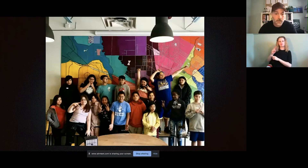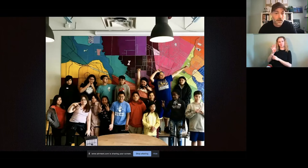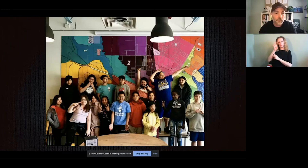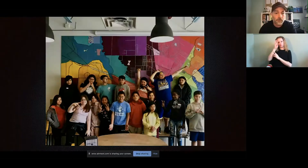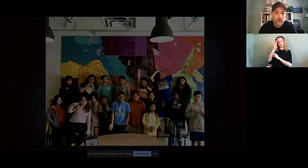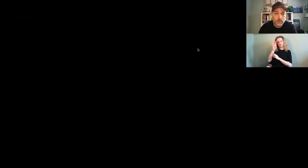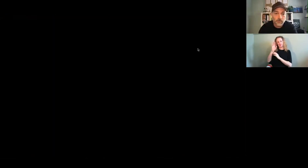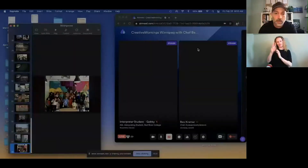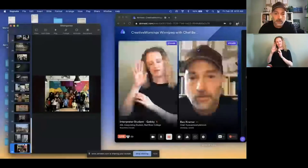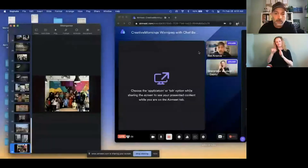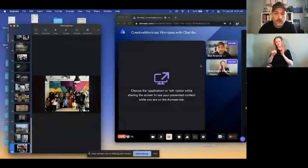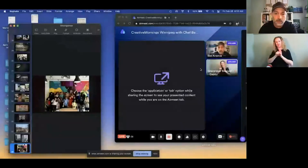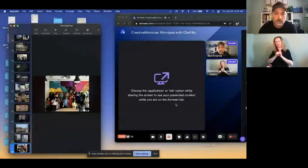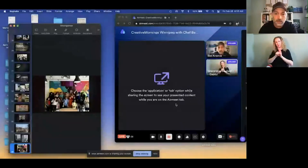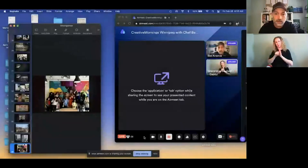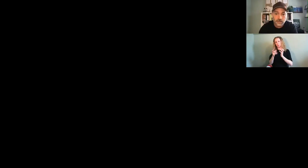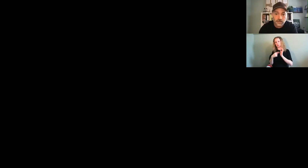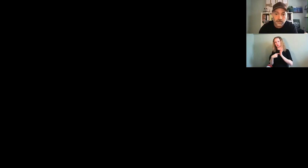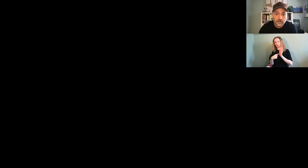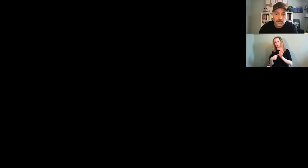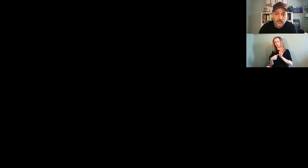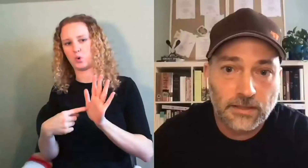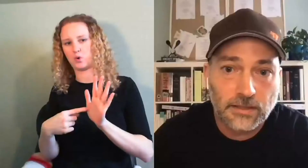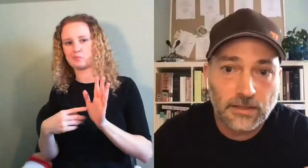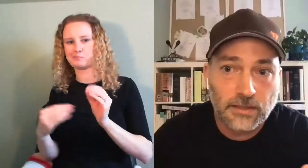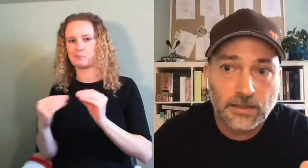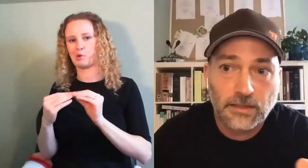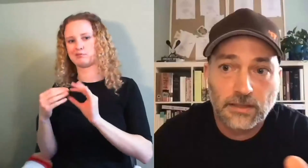make that happen, that'd be great.